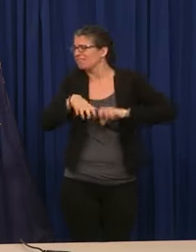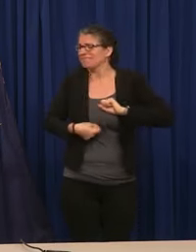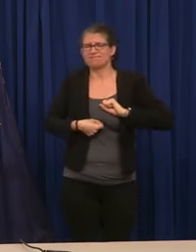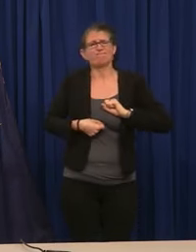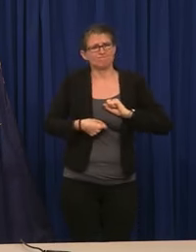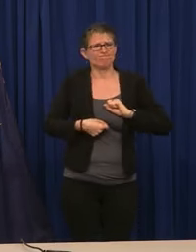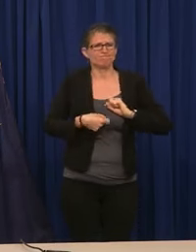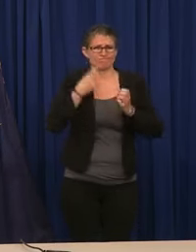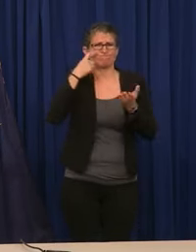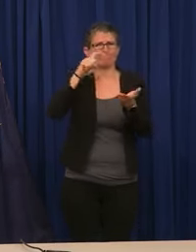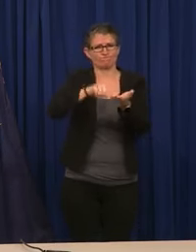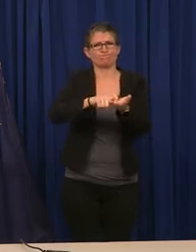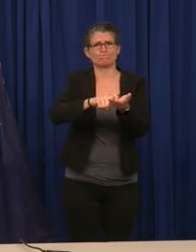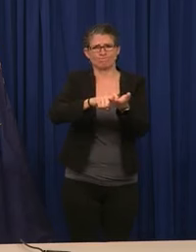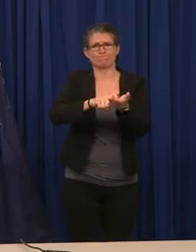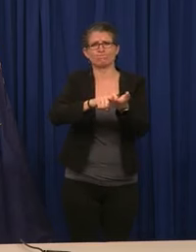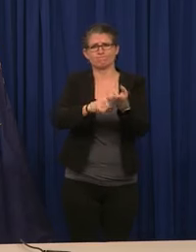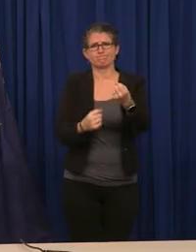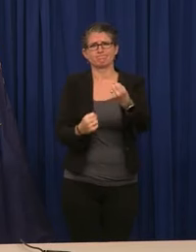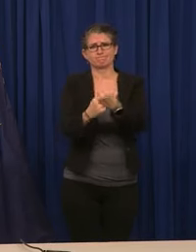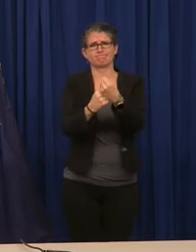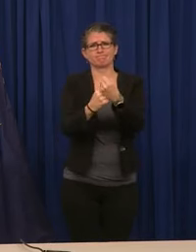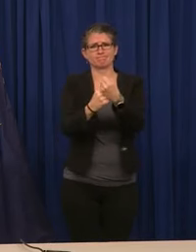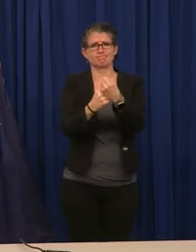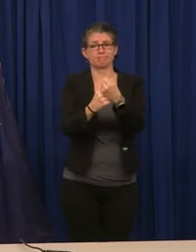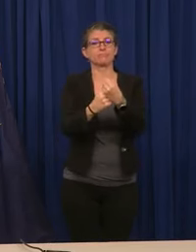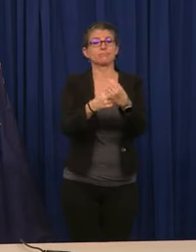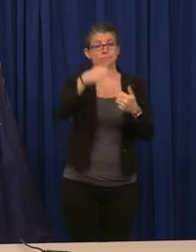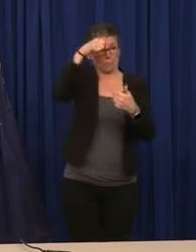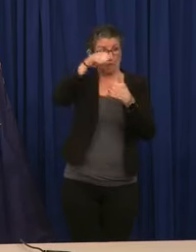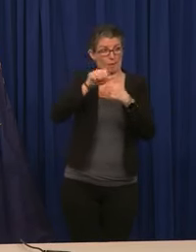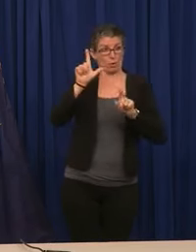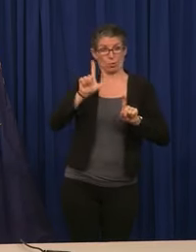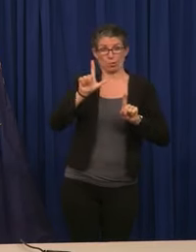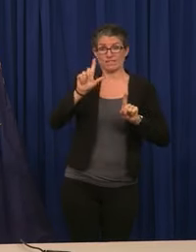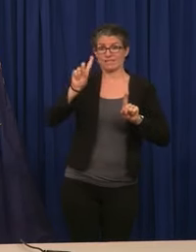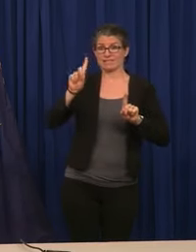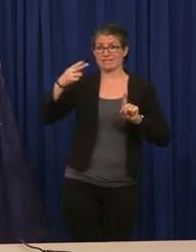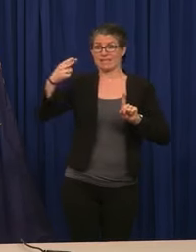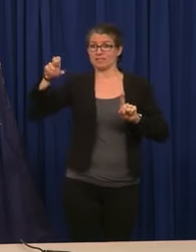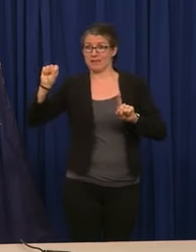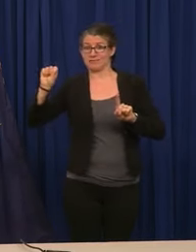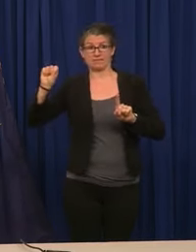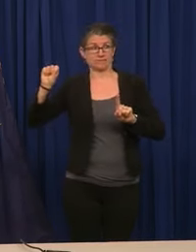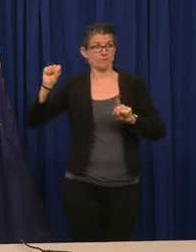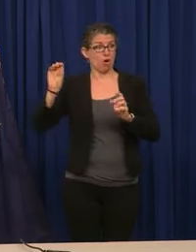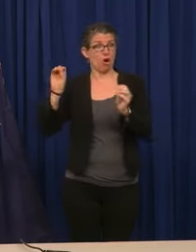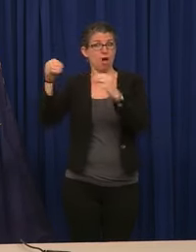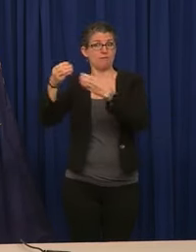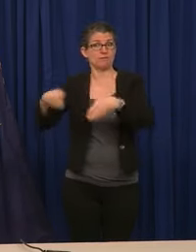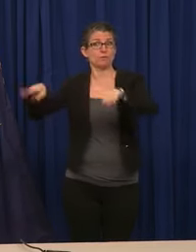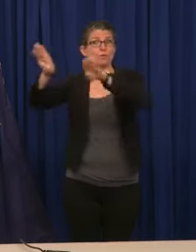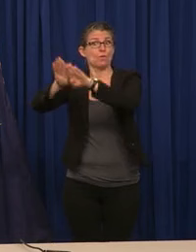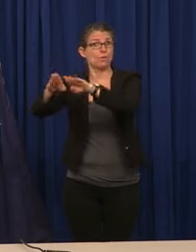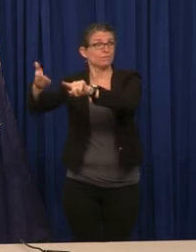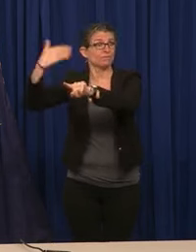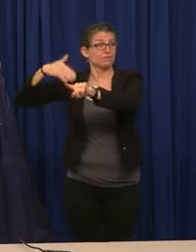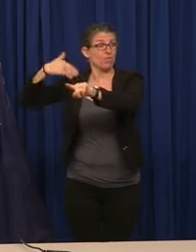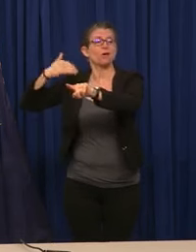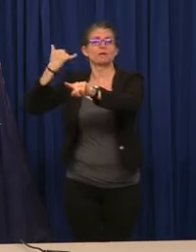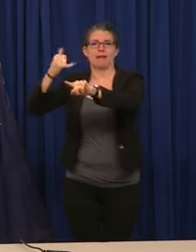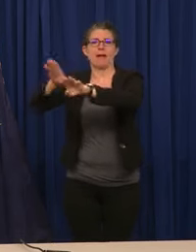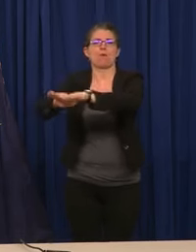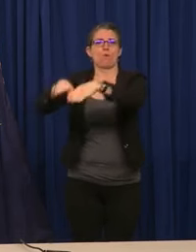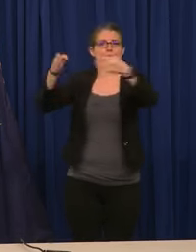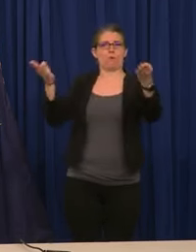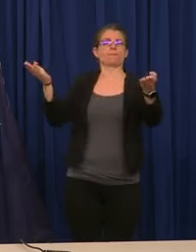reopened. Commissioner Lambrew herself was there on Monday morning for that reopening. And we, of course, continue to